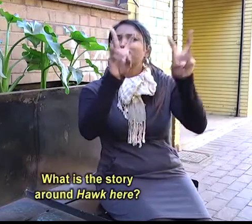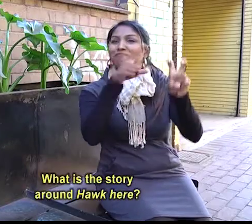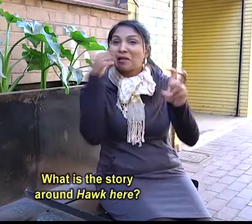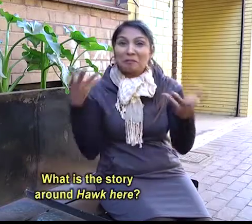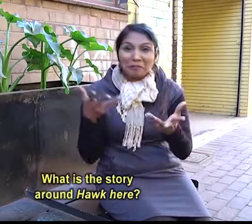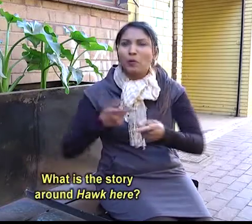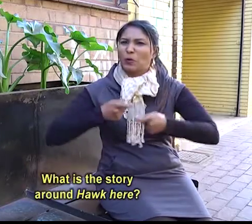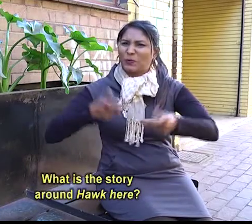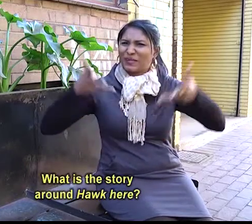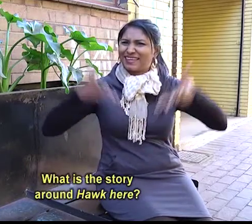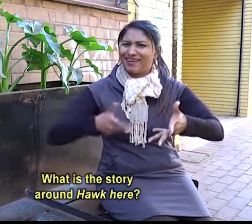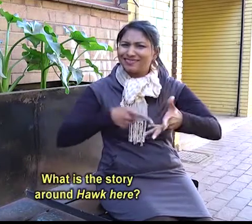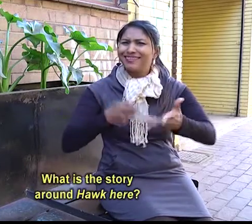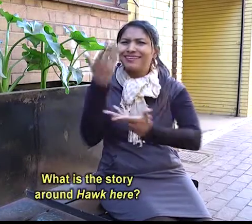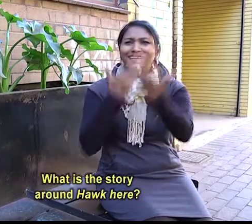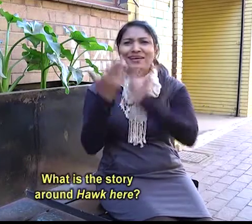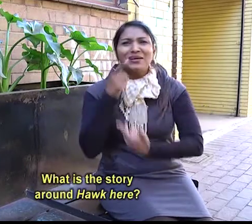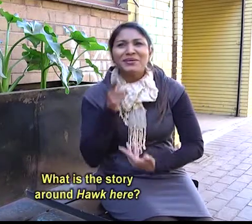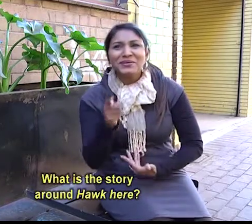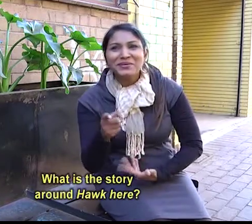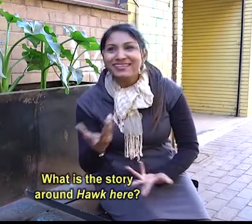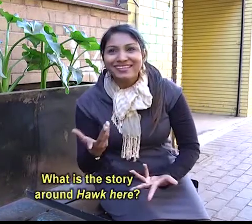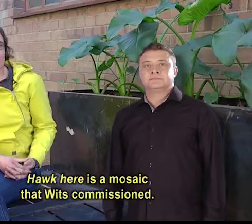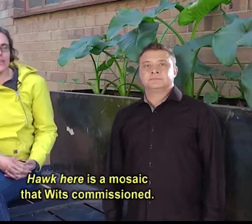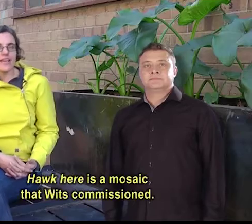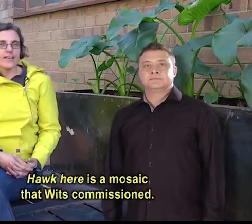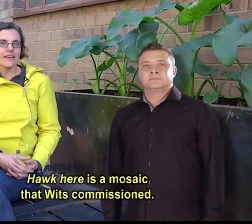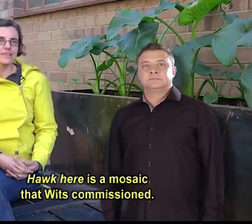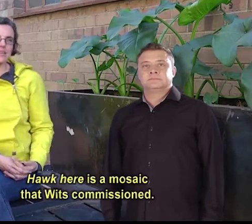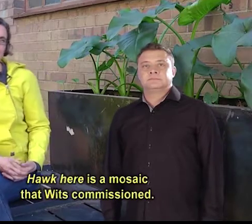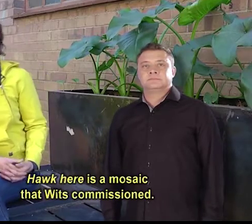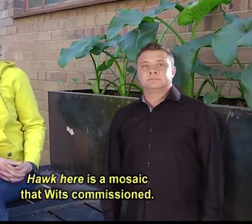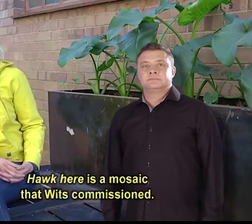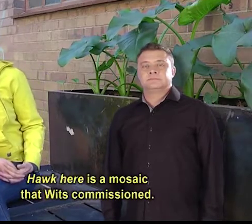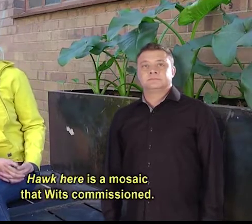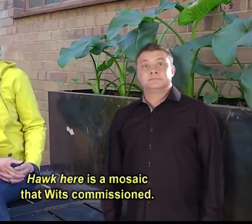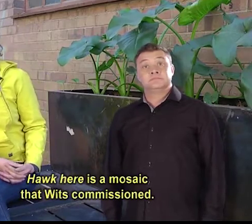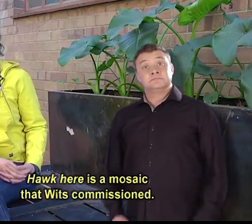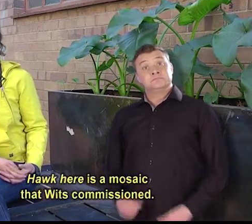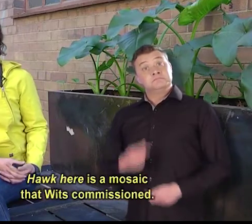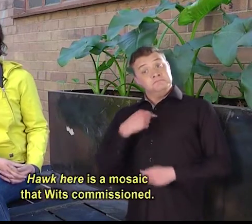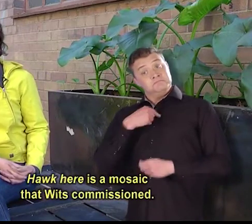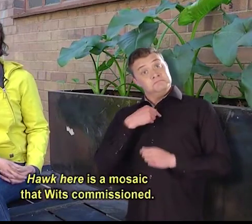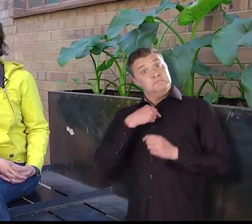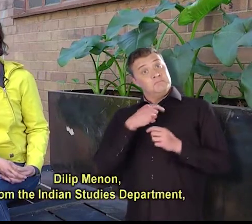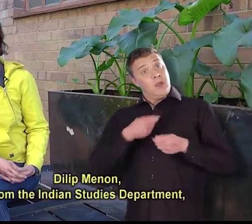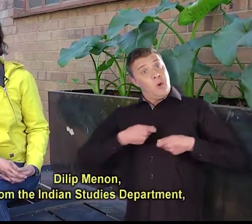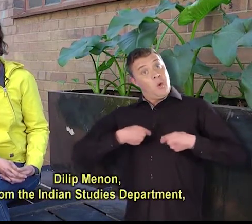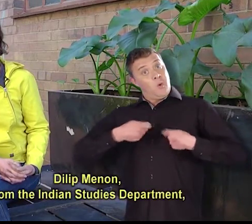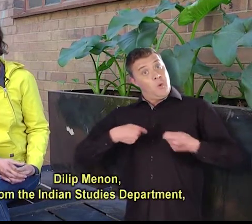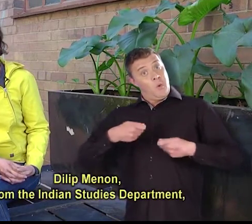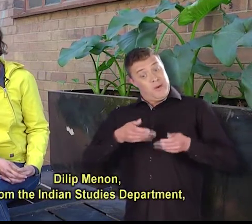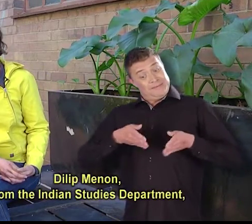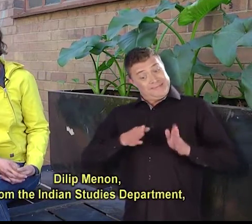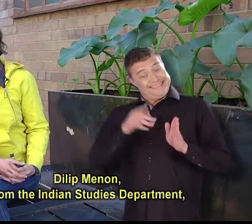What is the story around Hawk here? Hawk here is a mosaic that Wits commissioned.